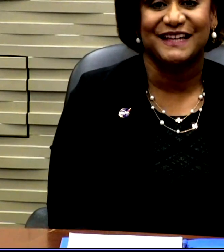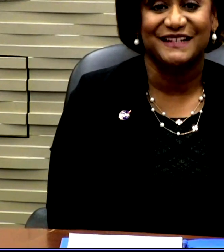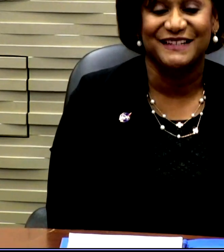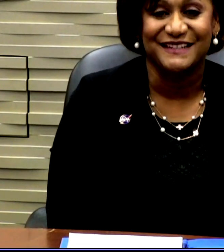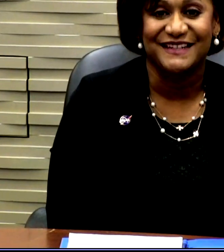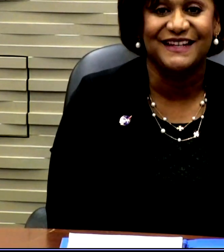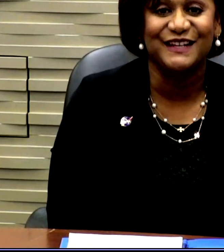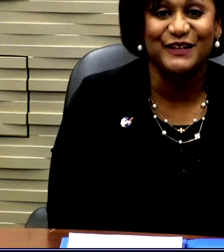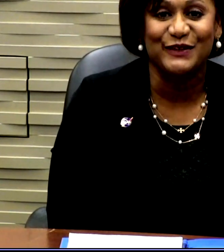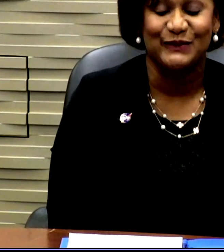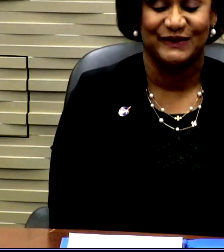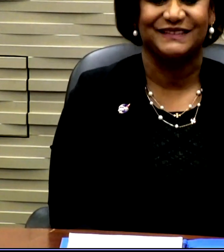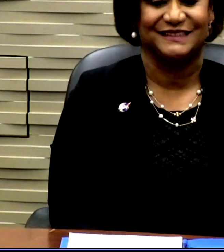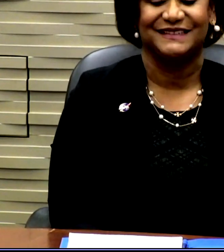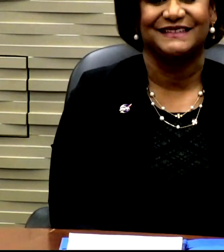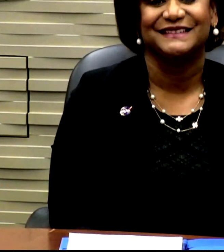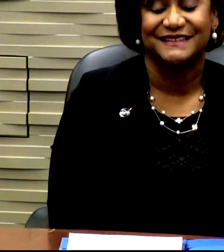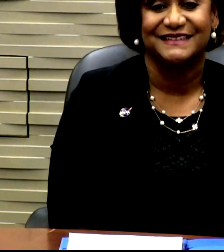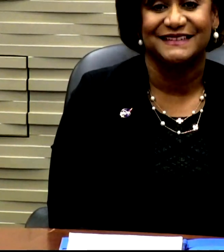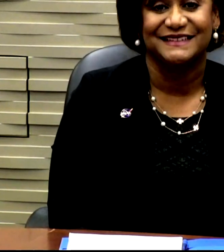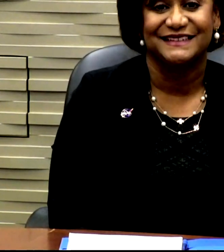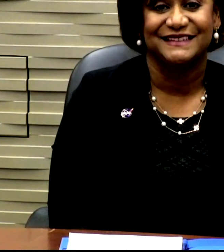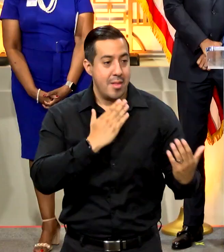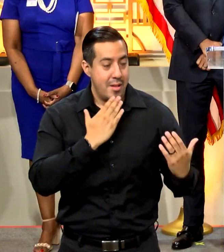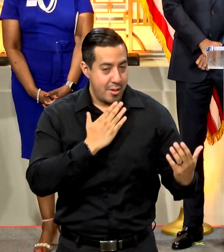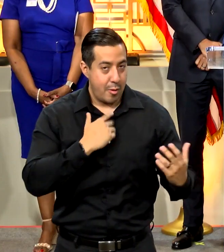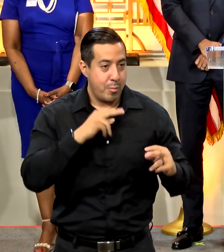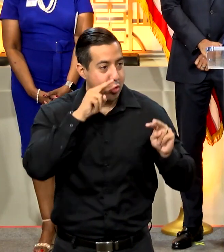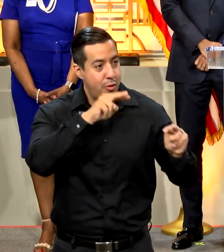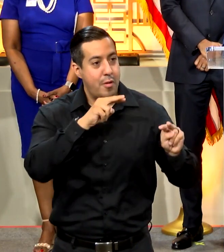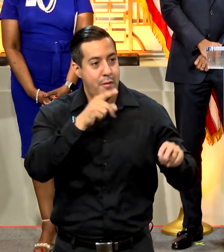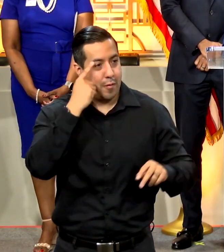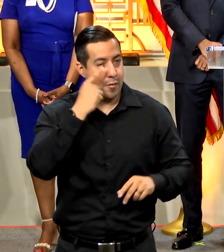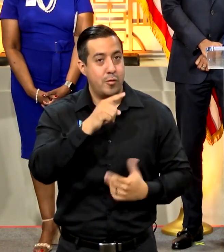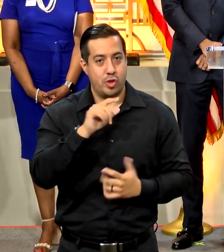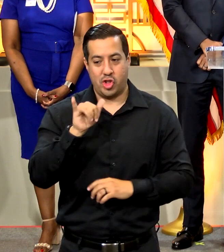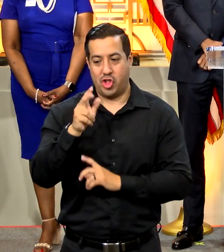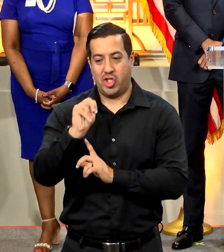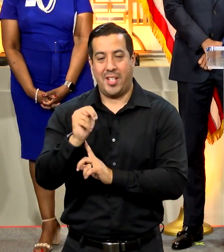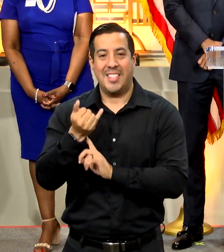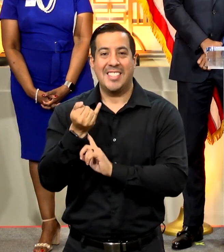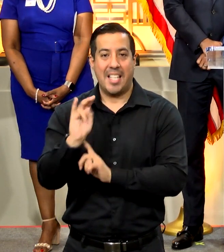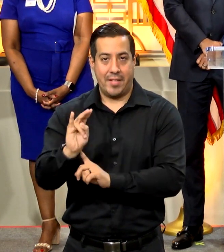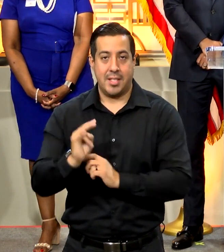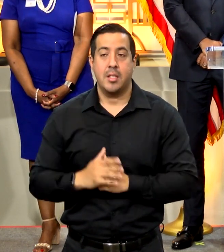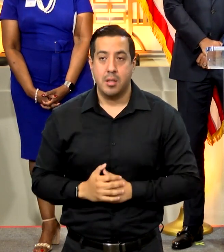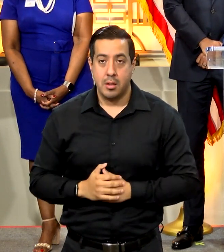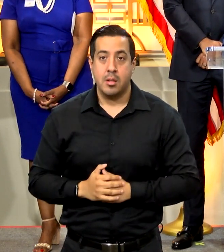super excited. Thank you. thank you so very much, and look forward to January 17th,